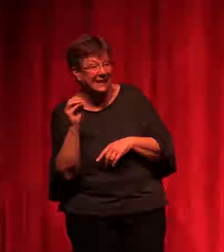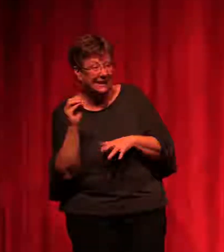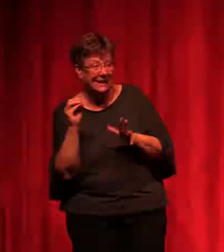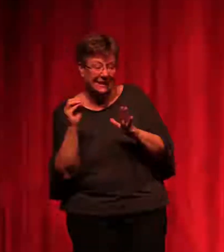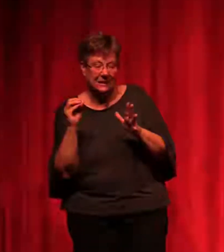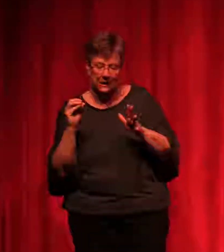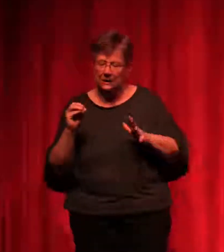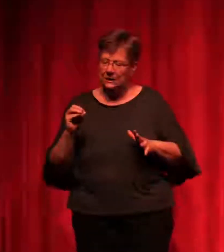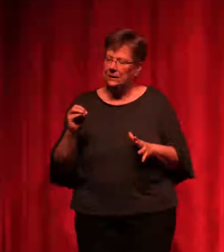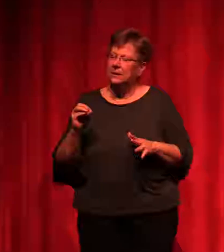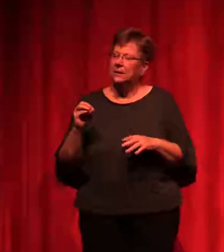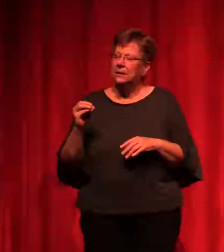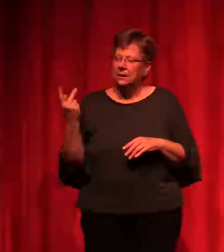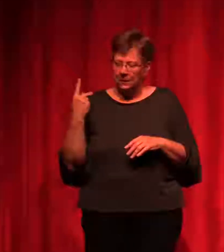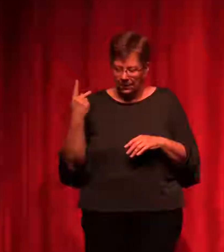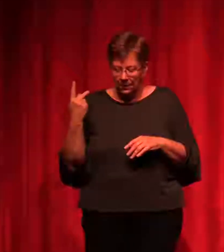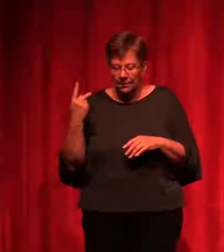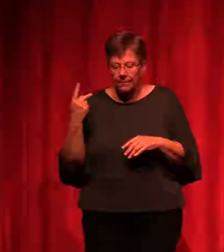and